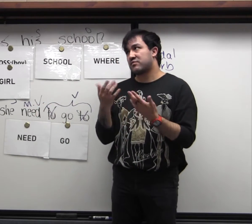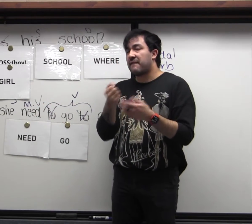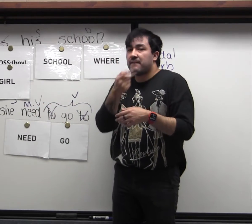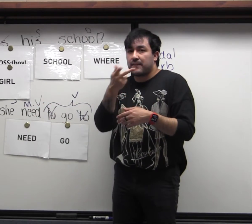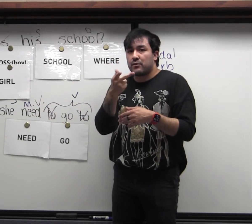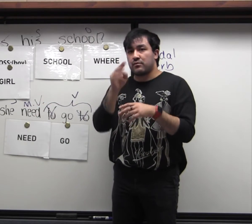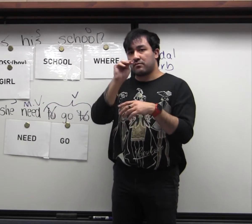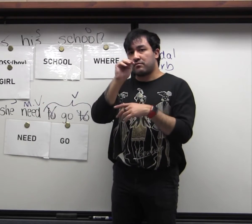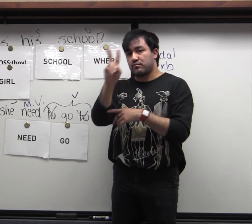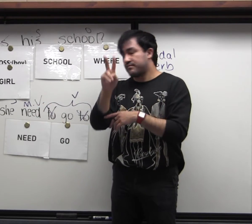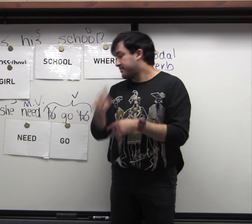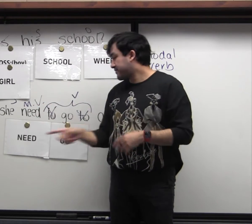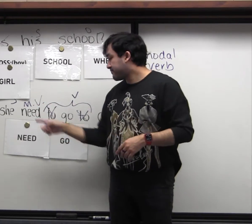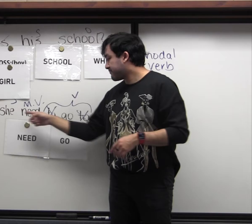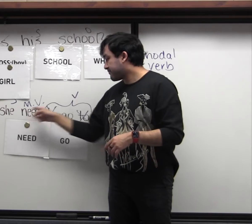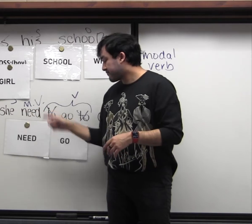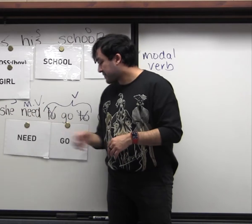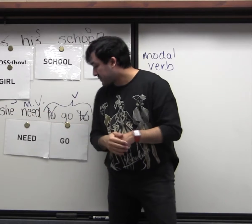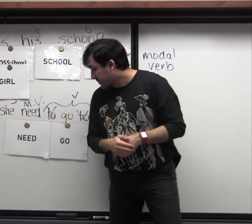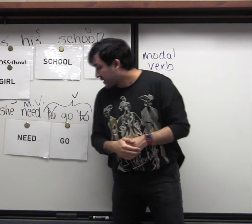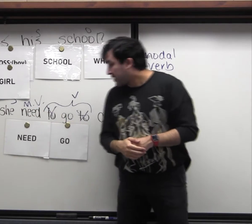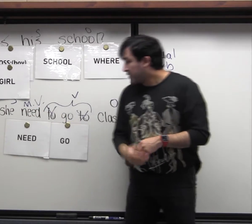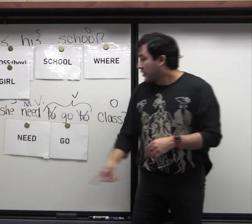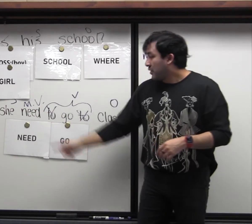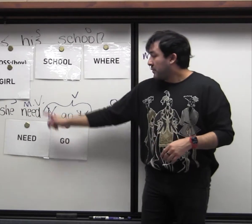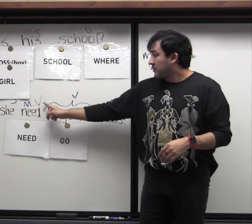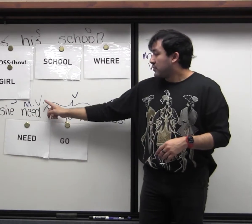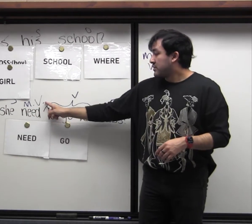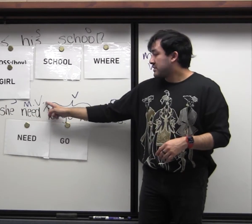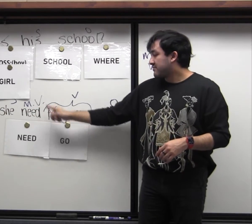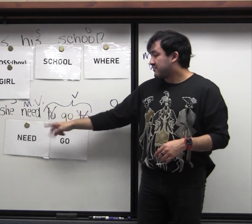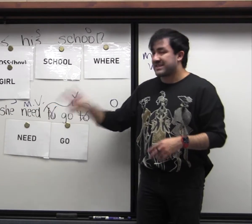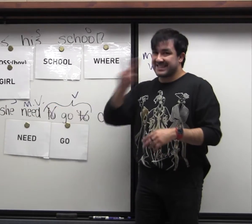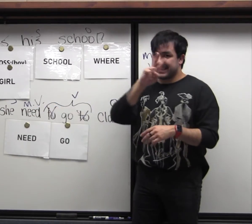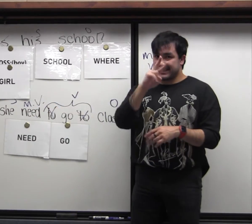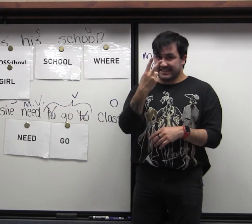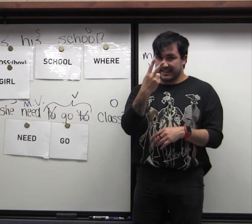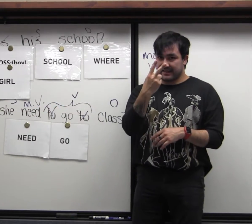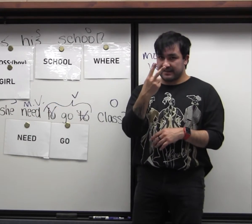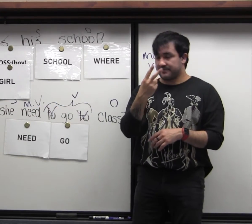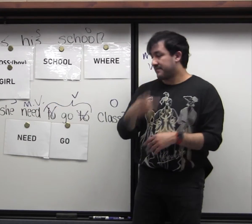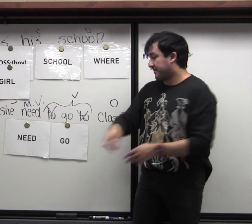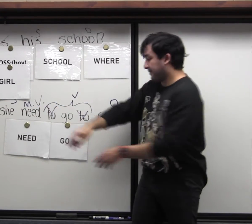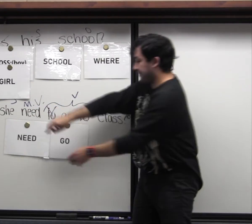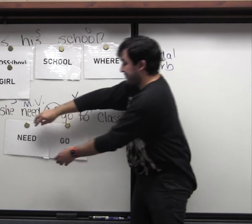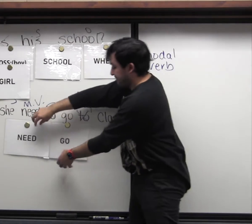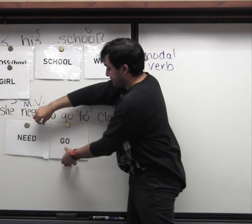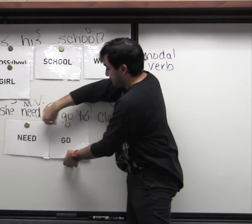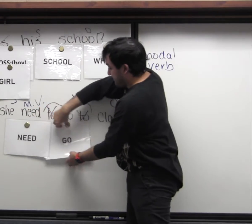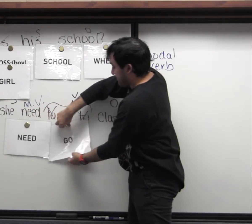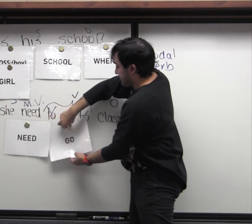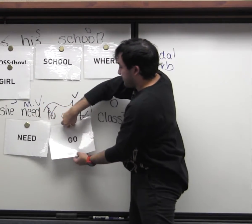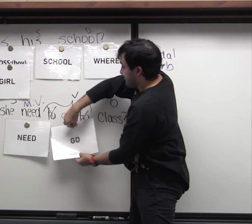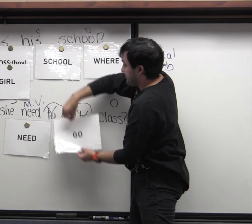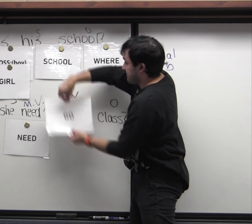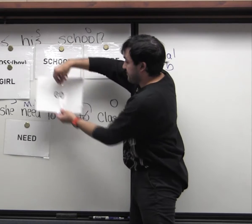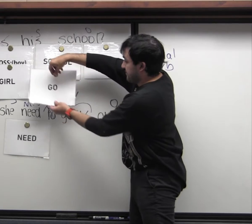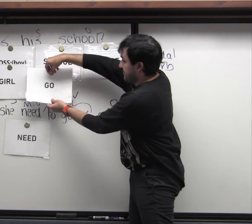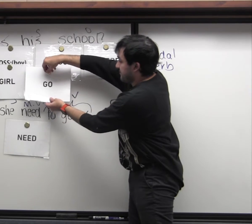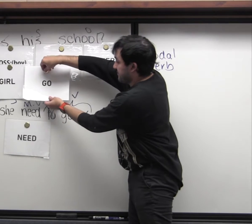and there's a few more. But they're very limited. And so modal verbs are always going to go second.